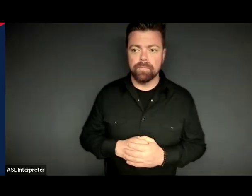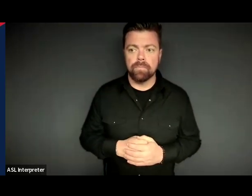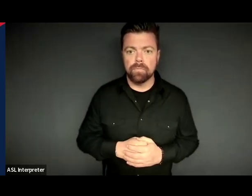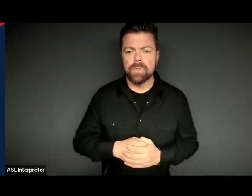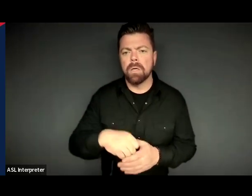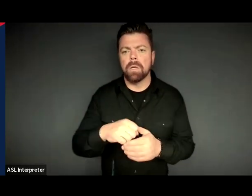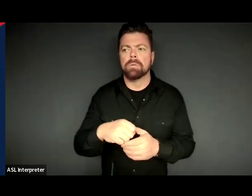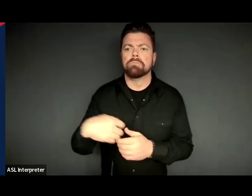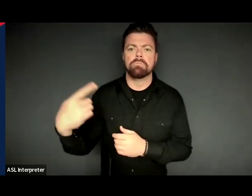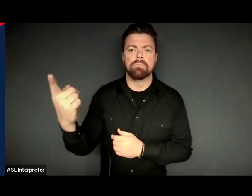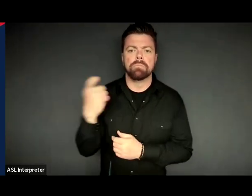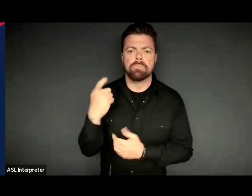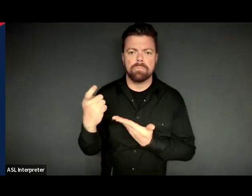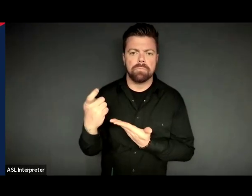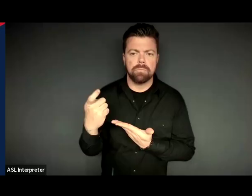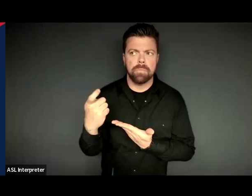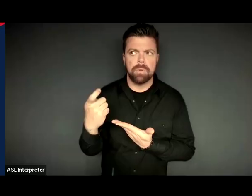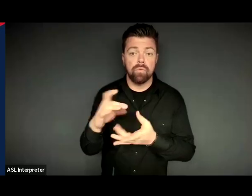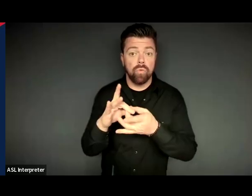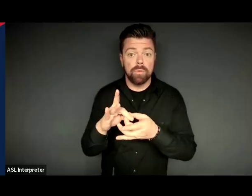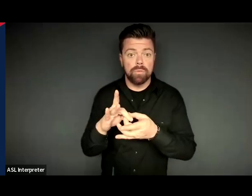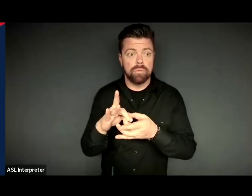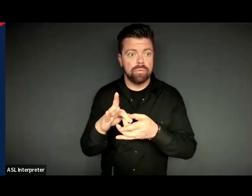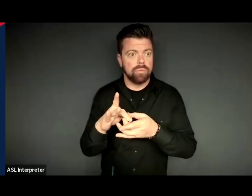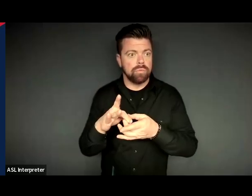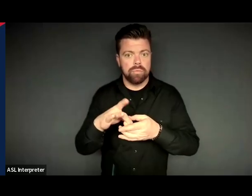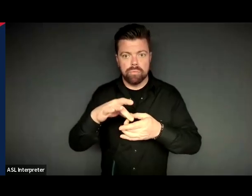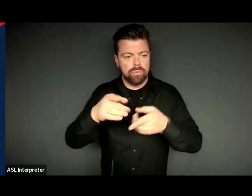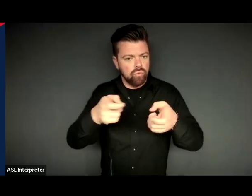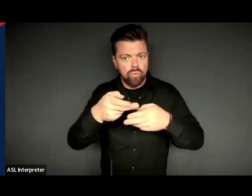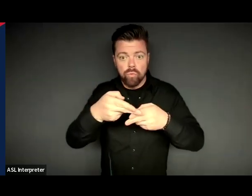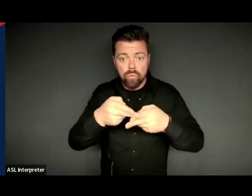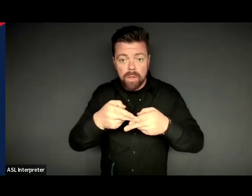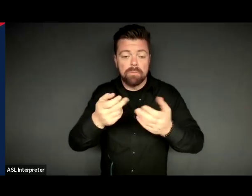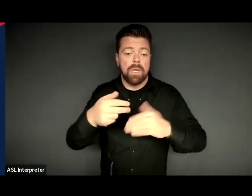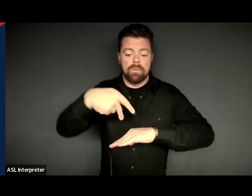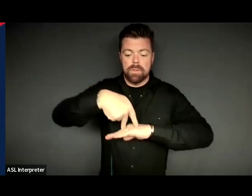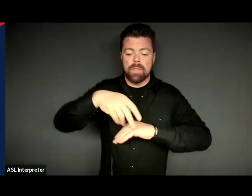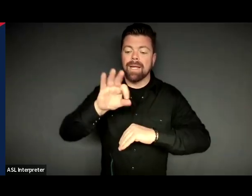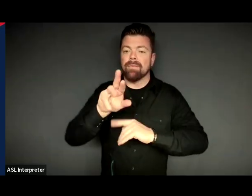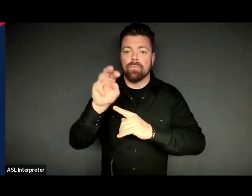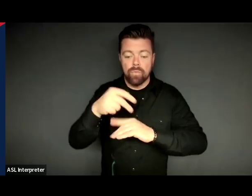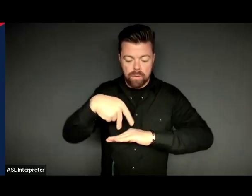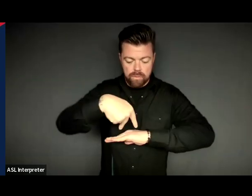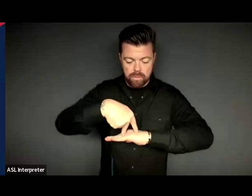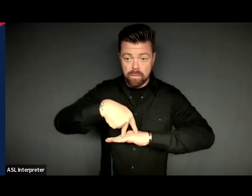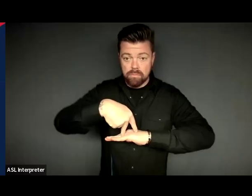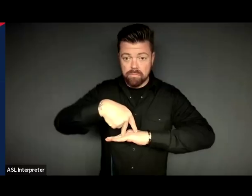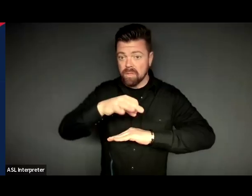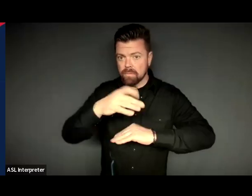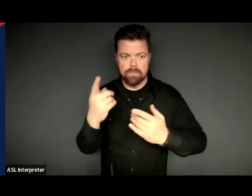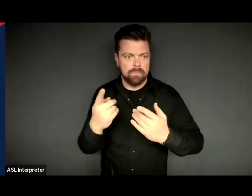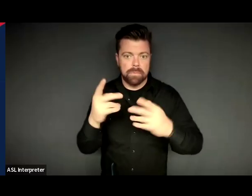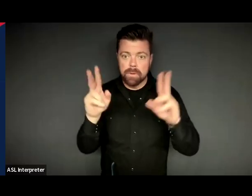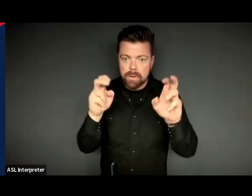know about bearing their own weight. Again, you could get a standing frame if that's a problem. Taking some therapies,